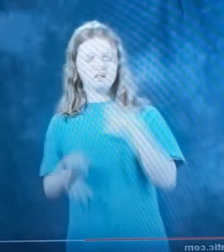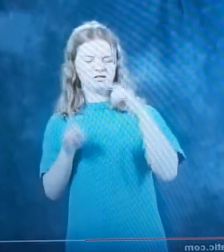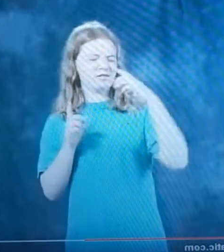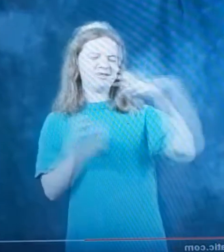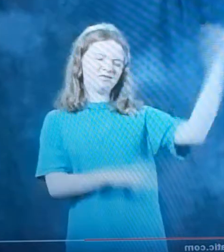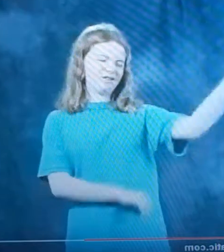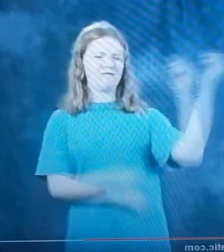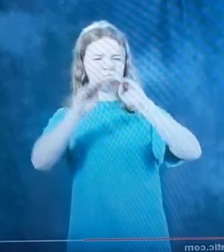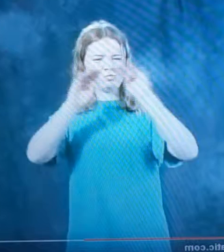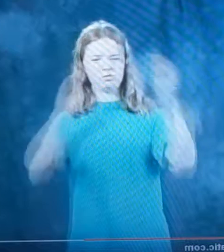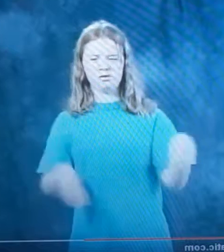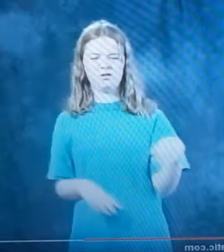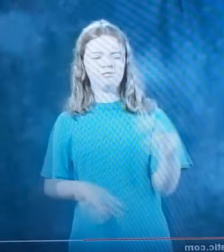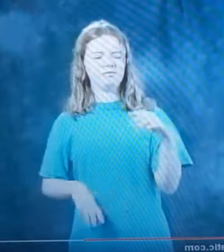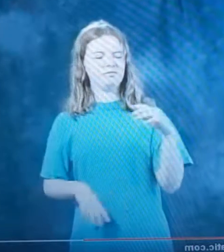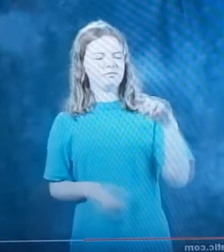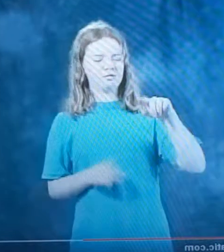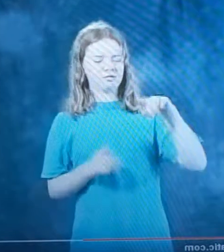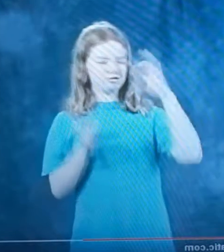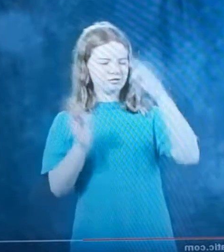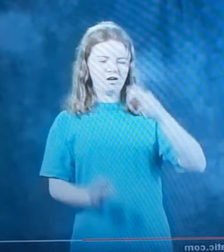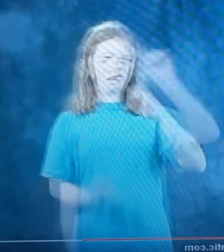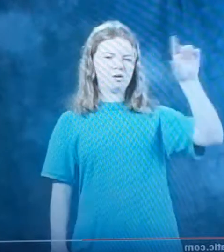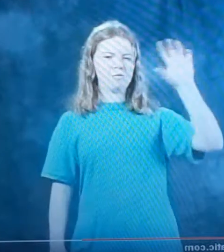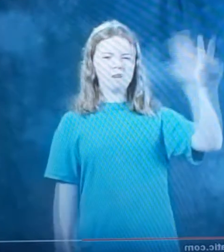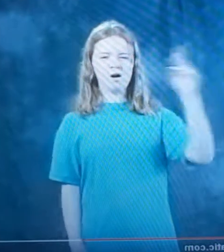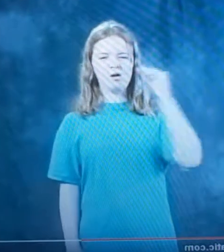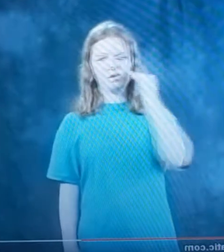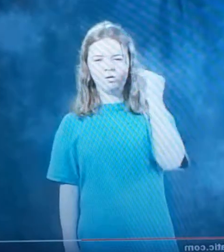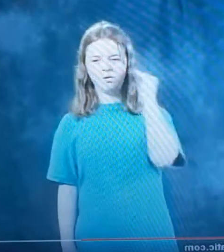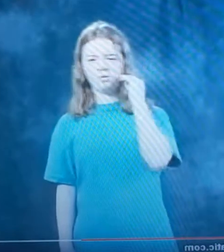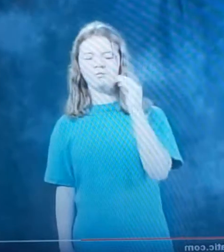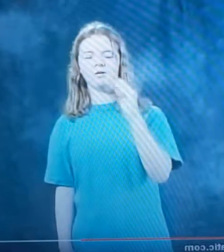dizzy. So I left the museum and I decided to go back home.